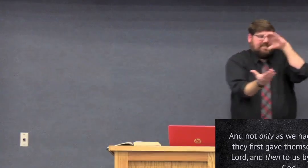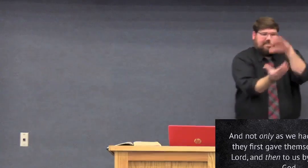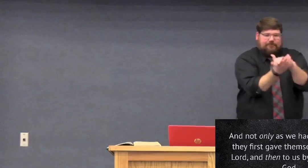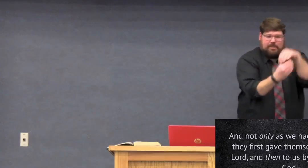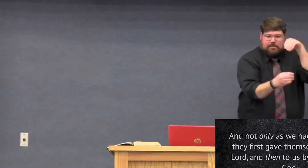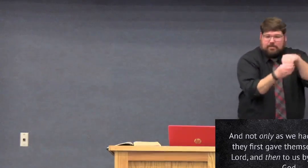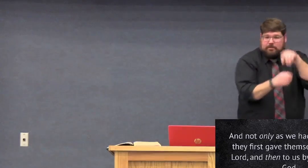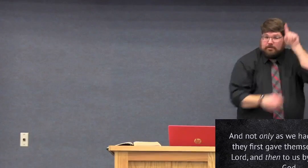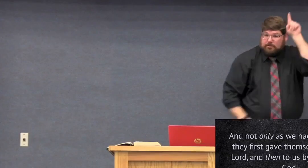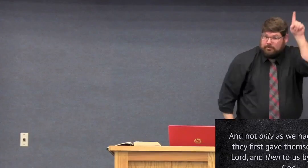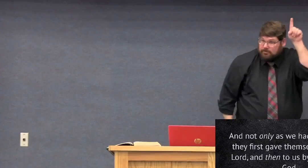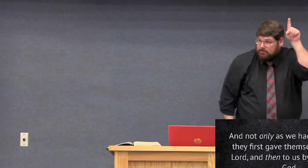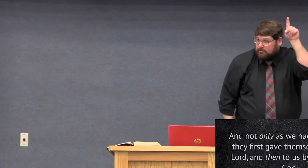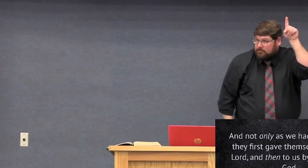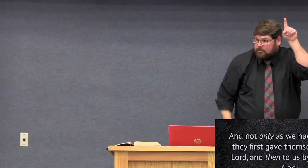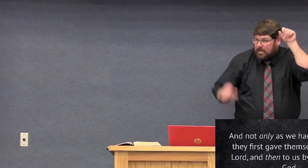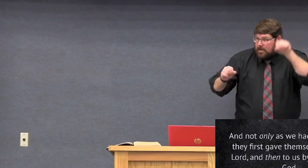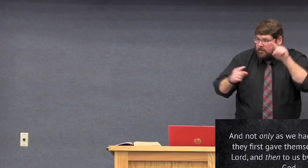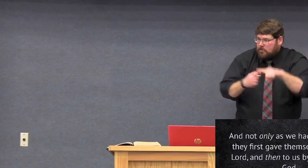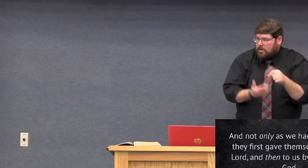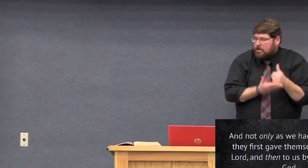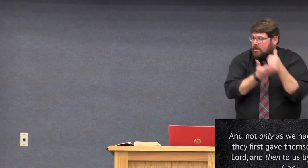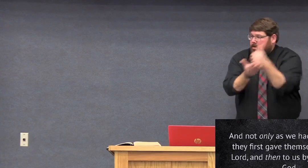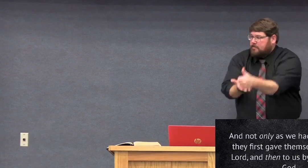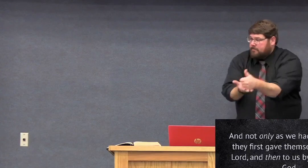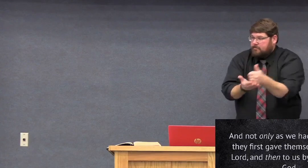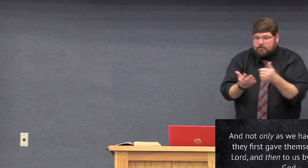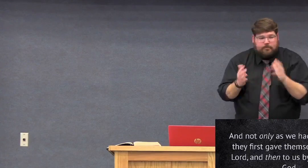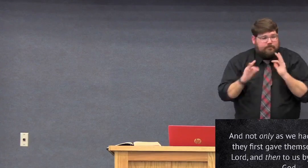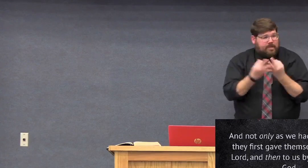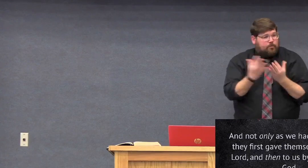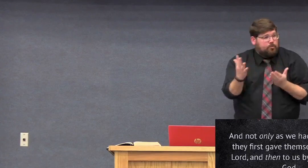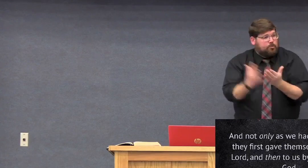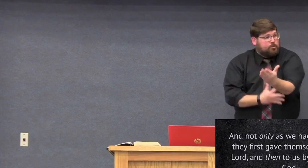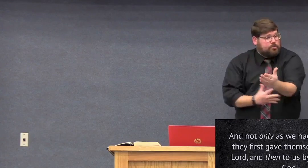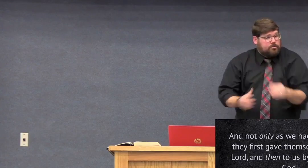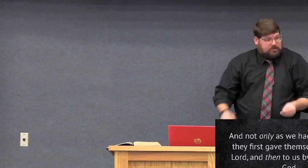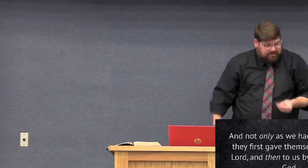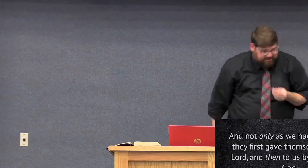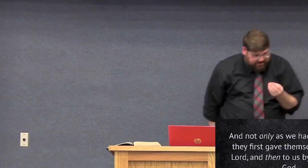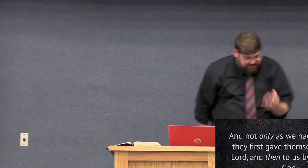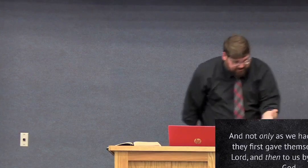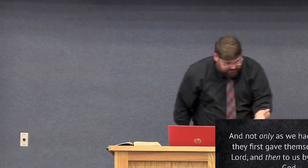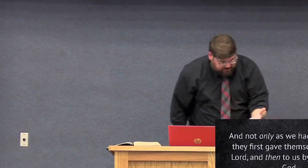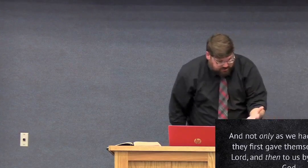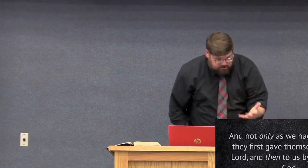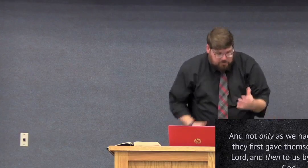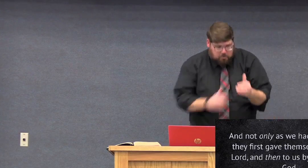my check that I put in the offering, that is an act of praise to God, that I am